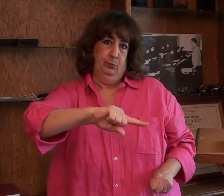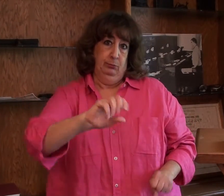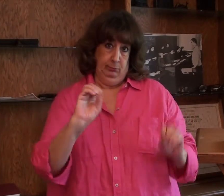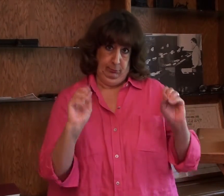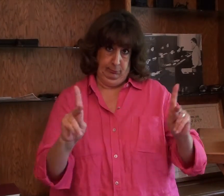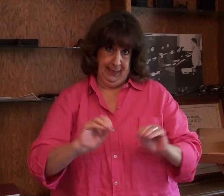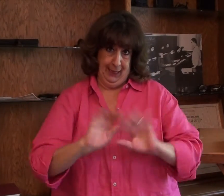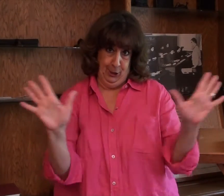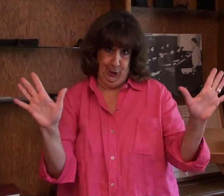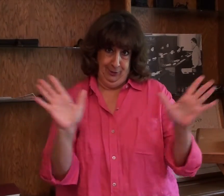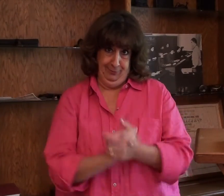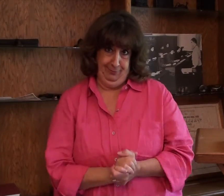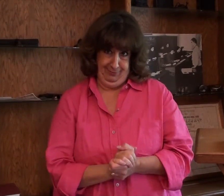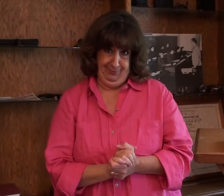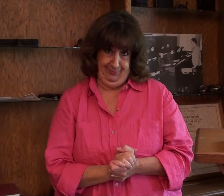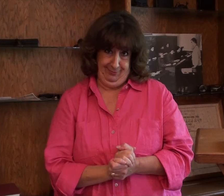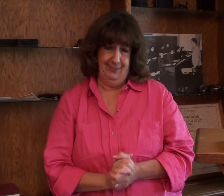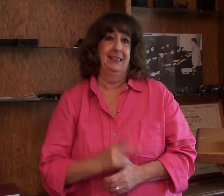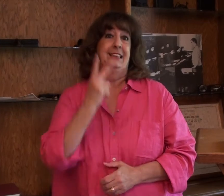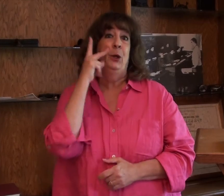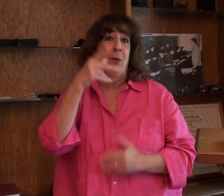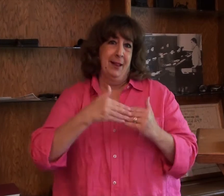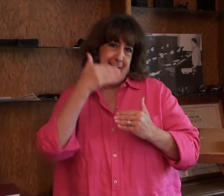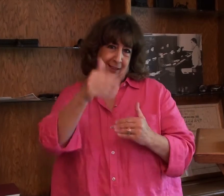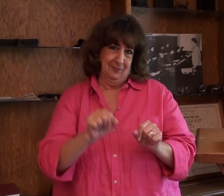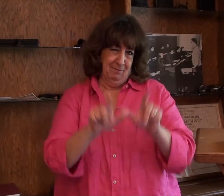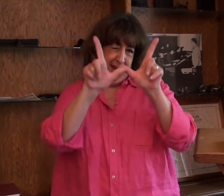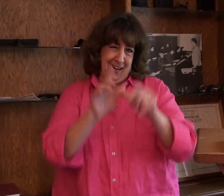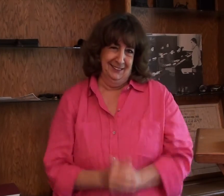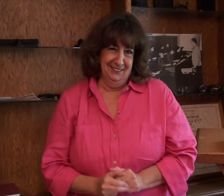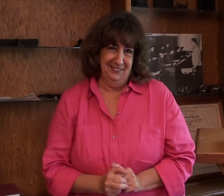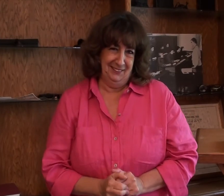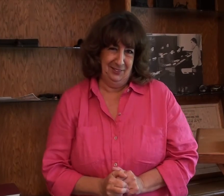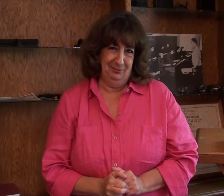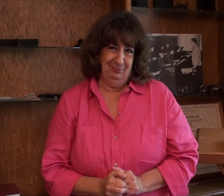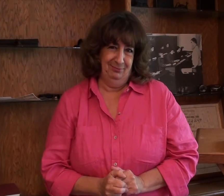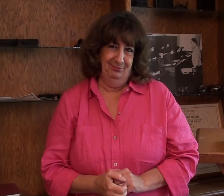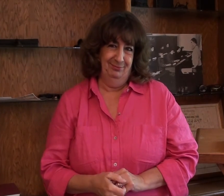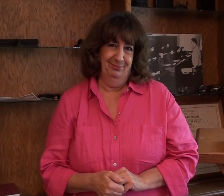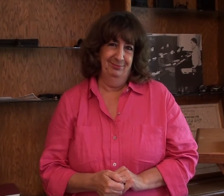200th anniversary, and they will be able to make your reservation. See you next vlog.